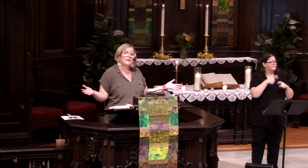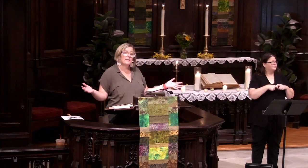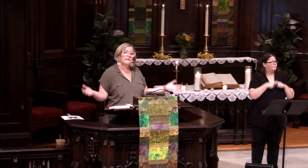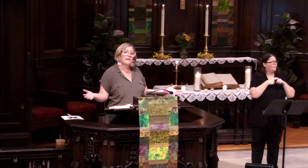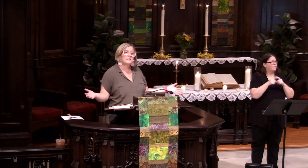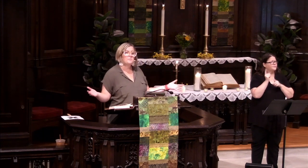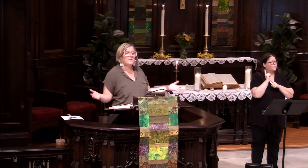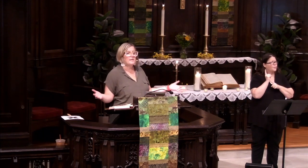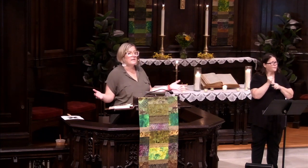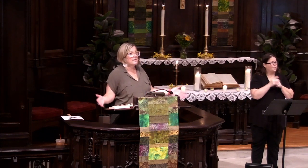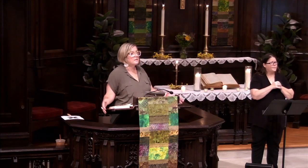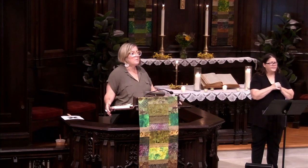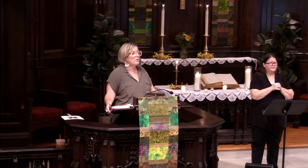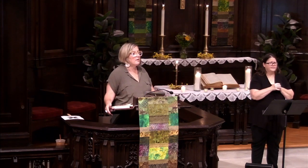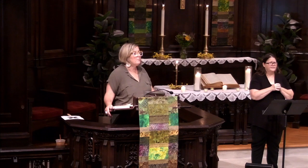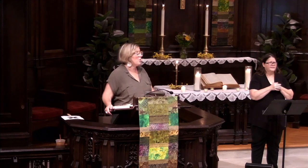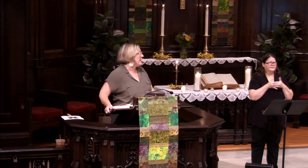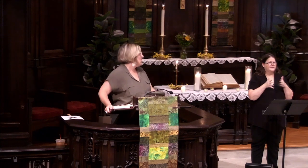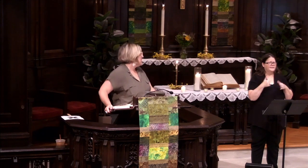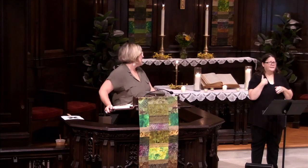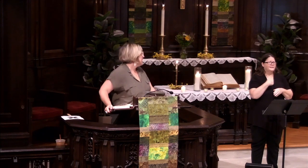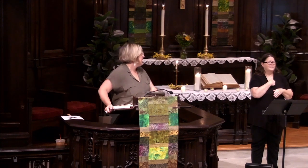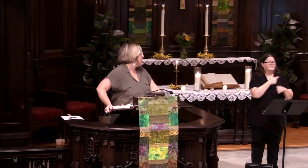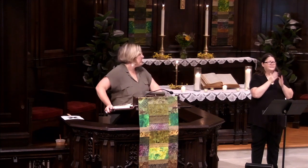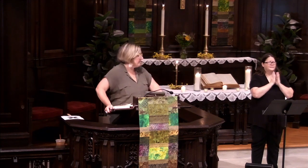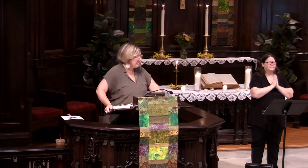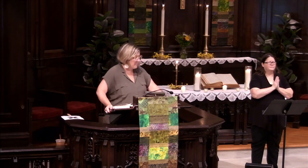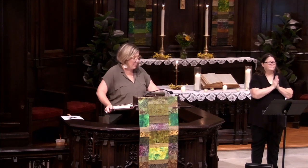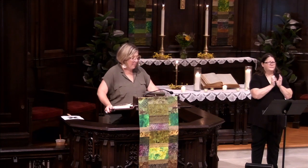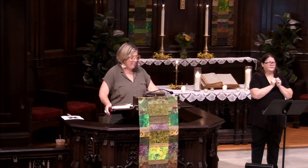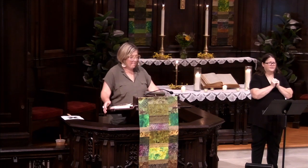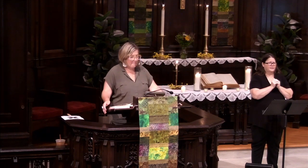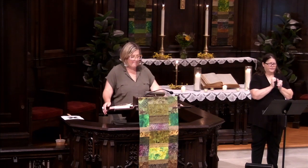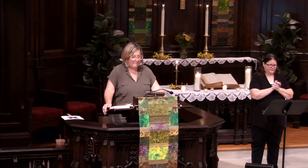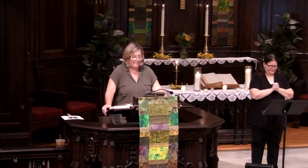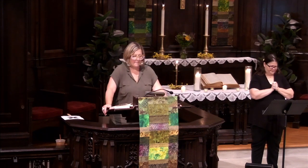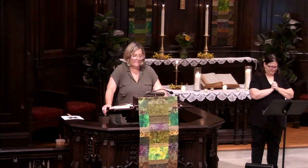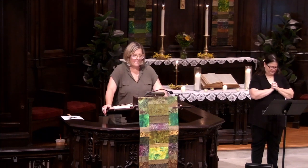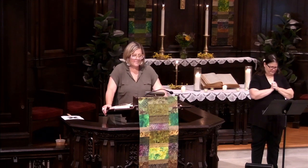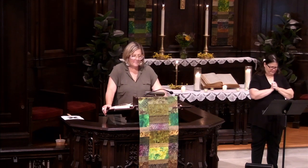a moment and let us be in the spirit of prayer together.